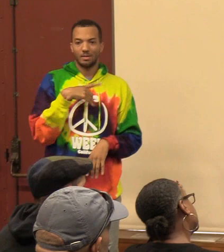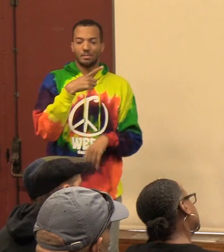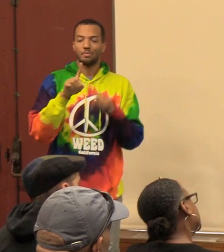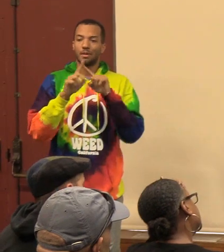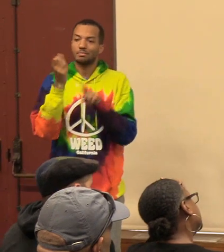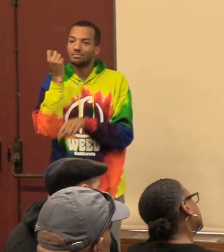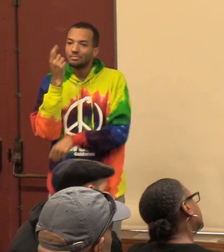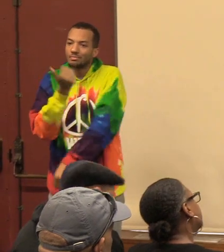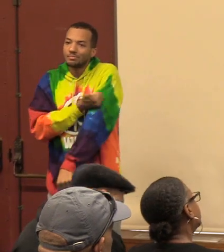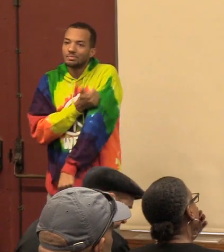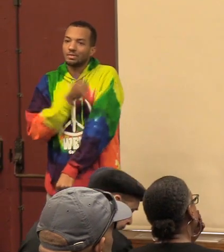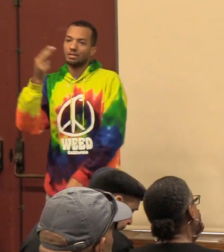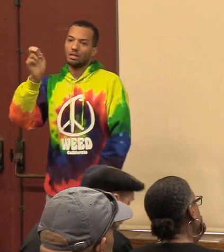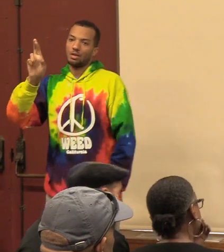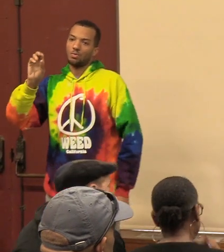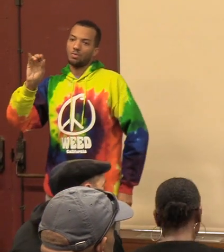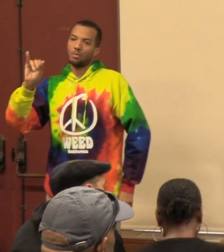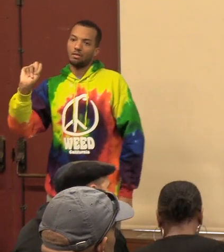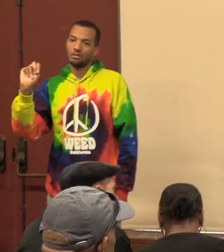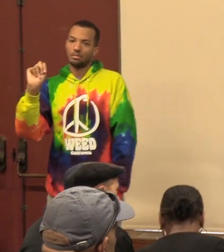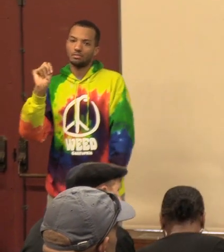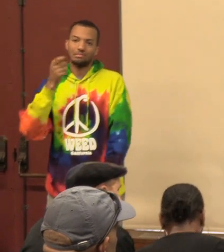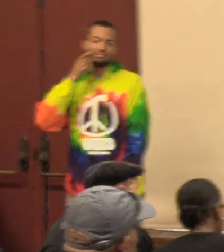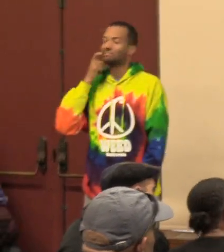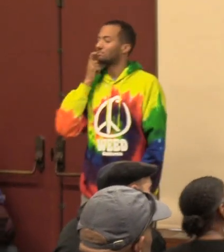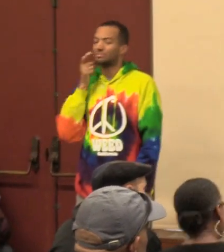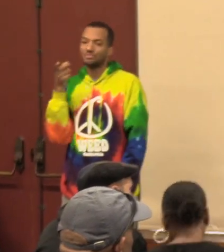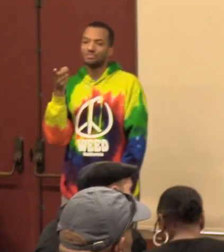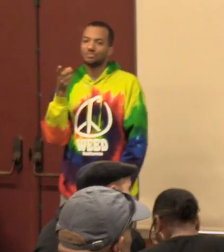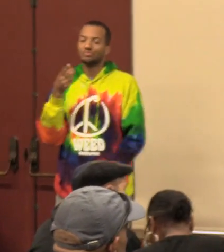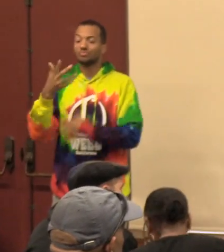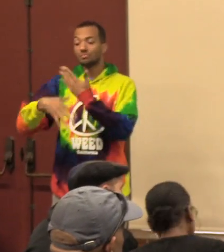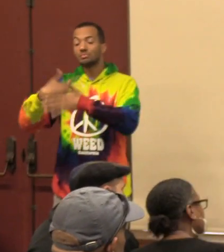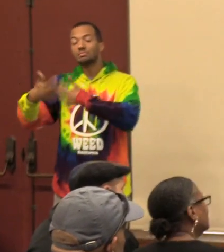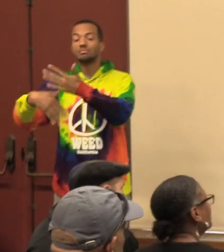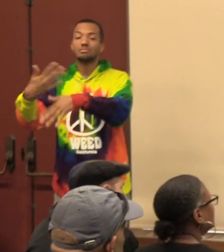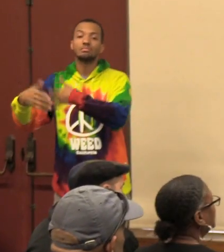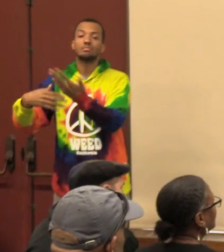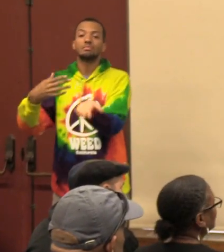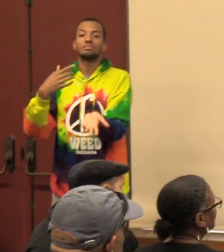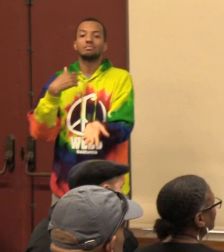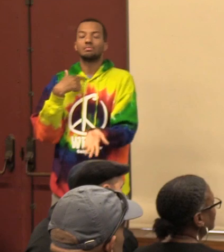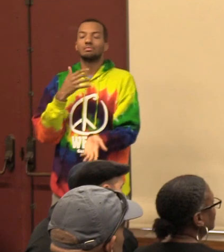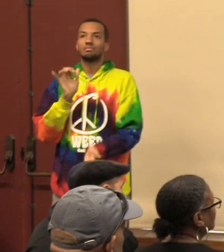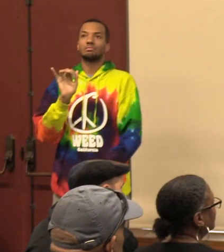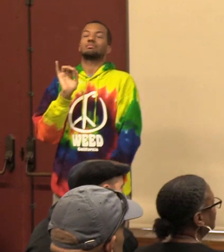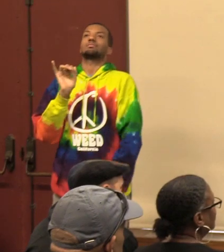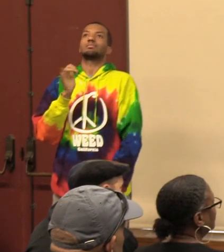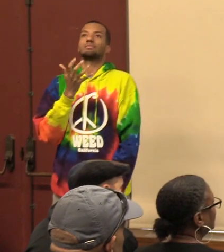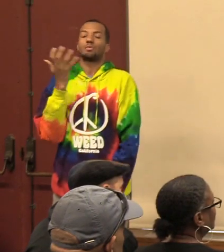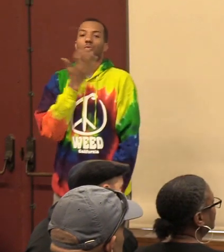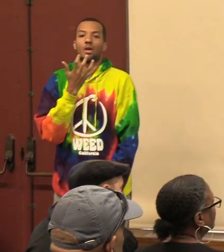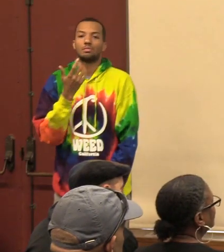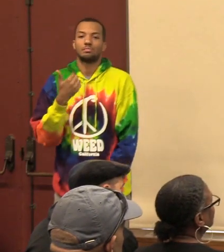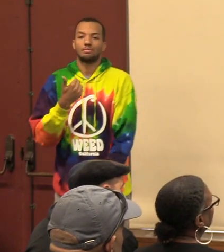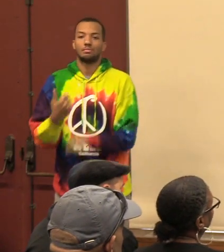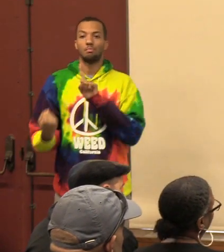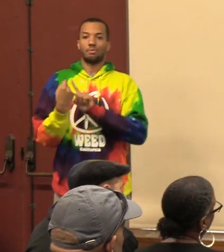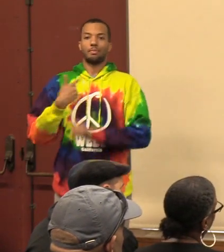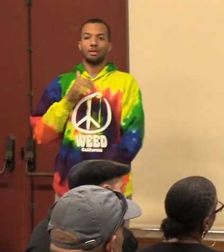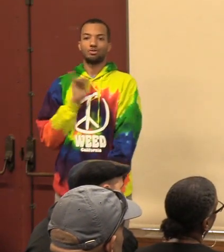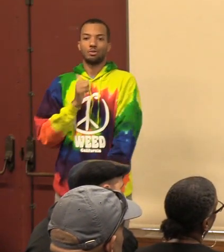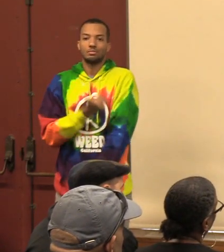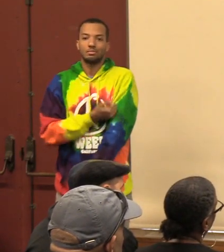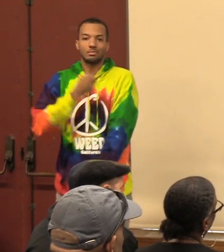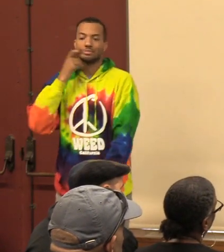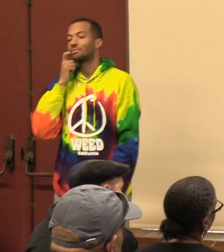heroin. And then as time went on, I found myself all bundled up with cocaine. I decided